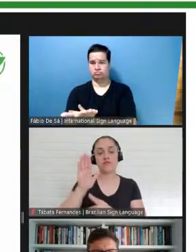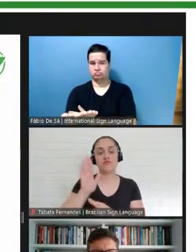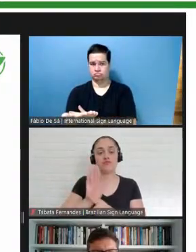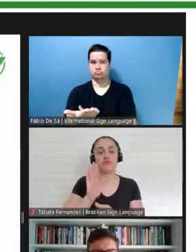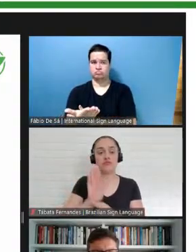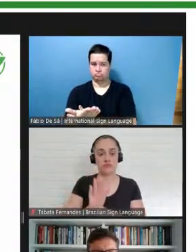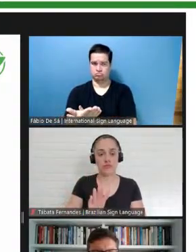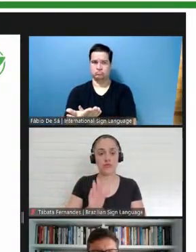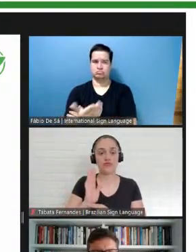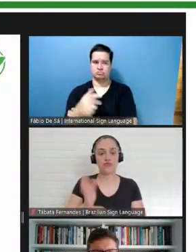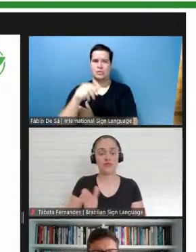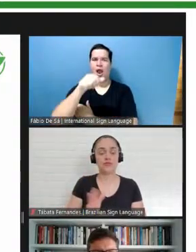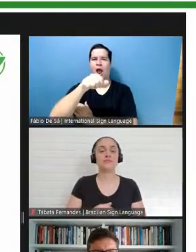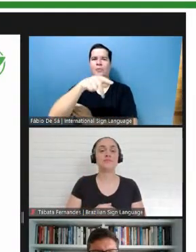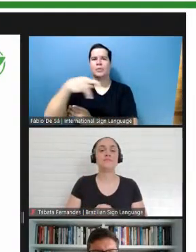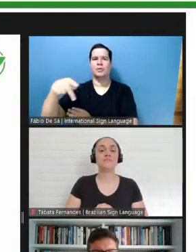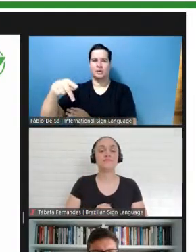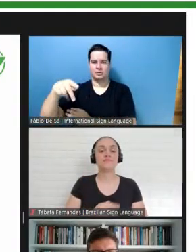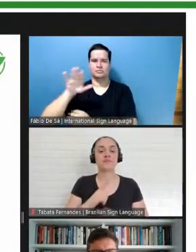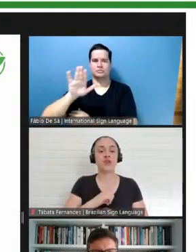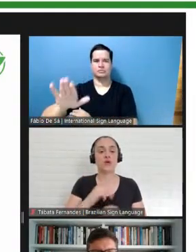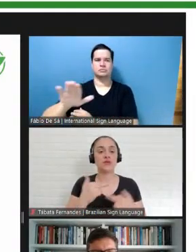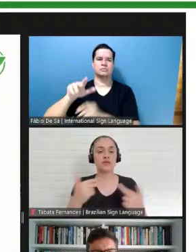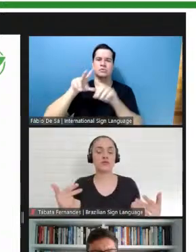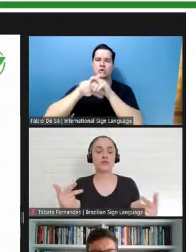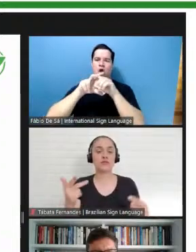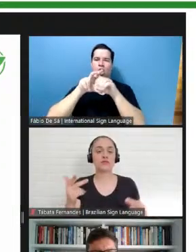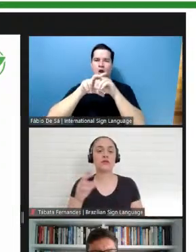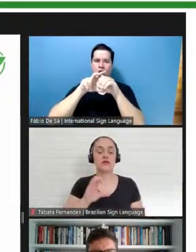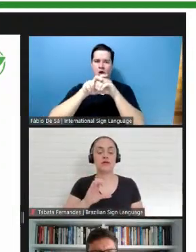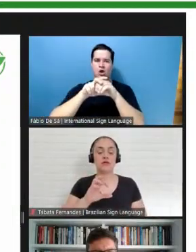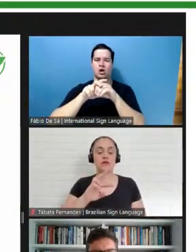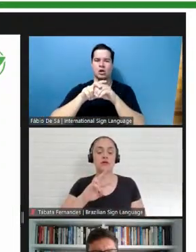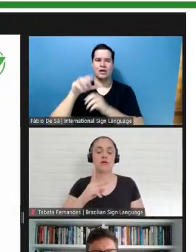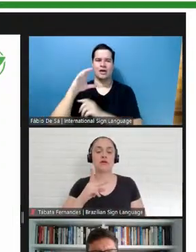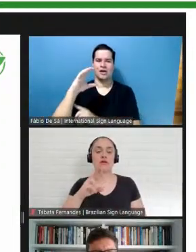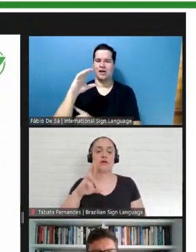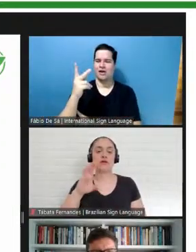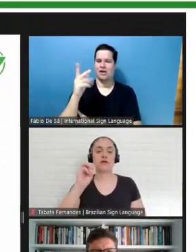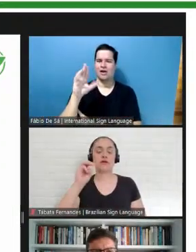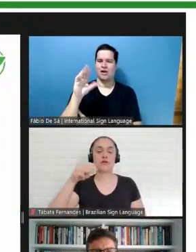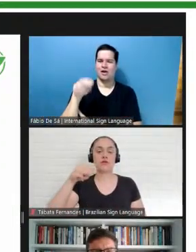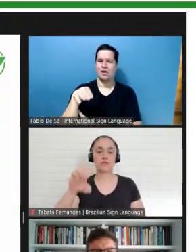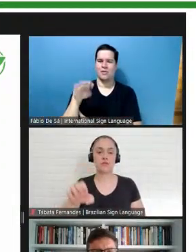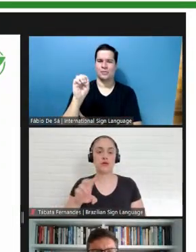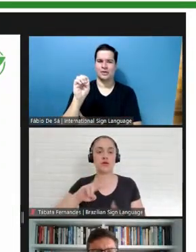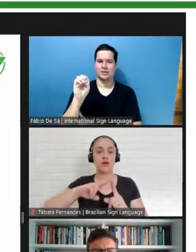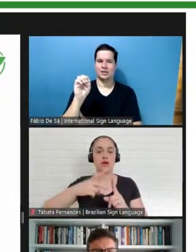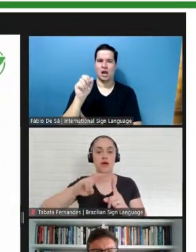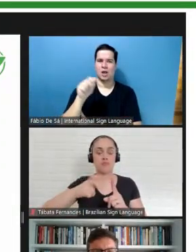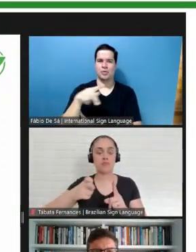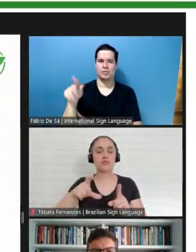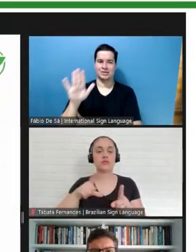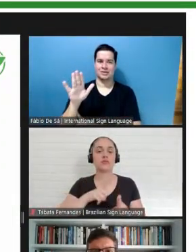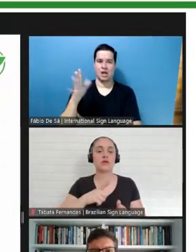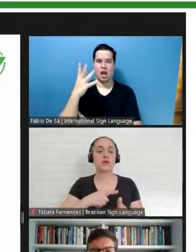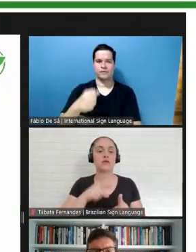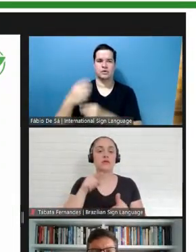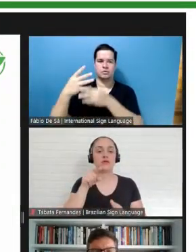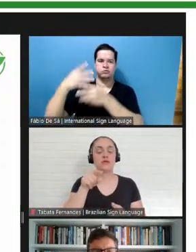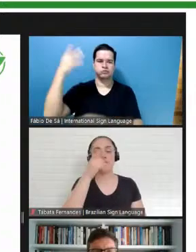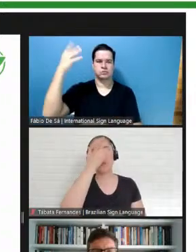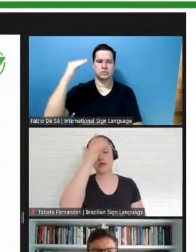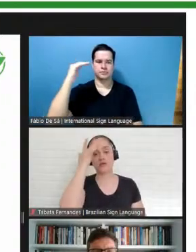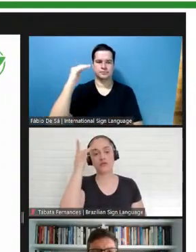Of course, there's also things like Chrome apps and extensions, and I've just put a small selection here of things that help students with disabilities in the